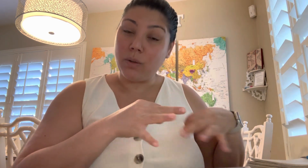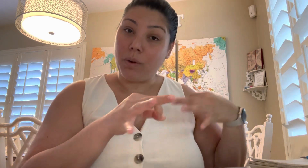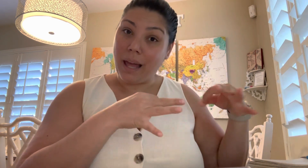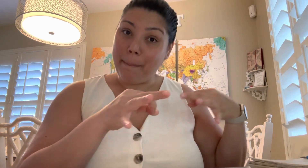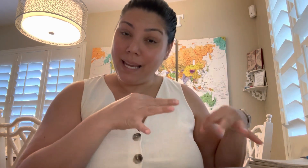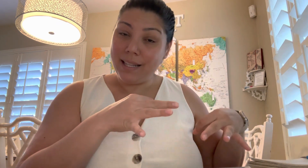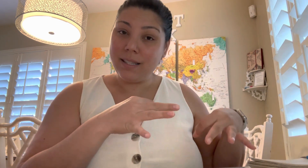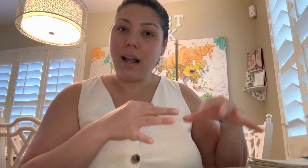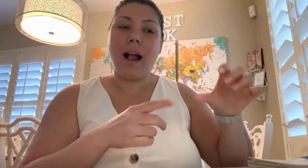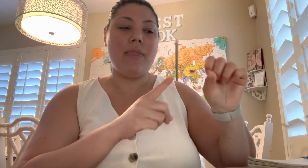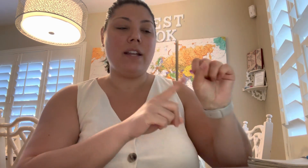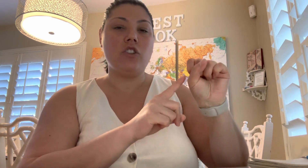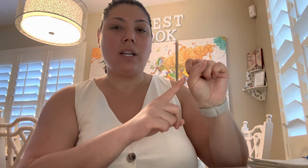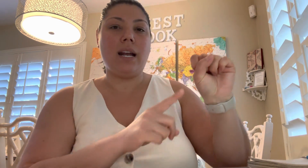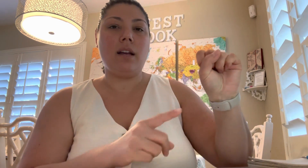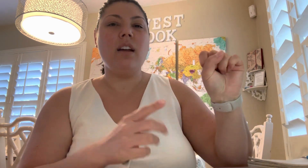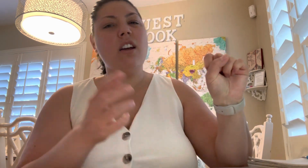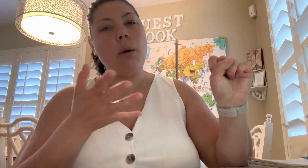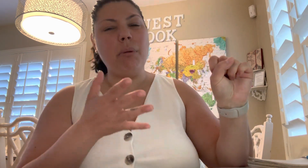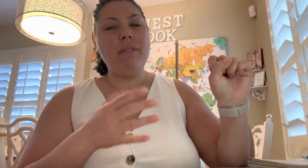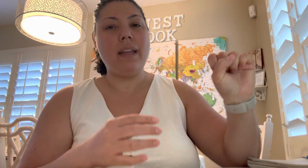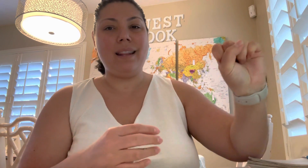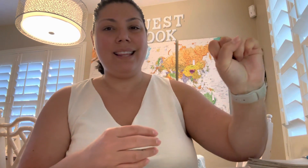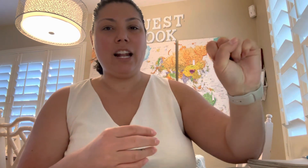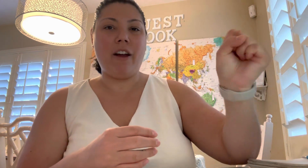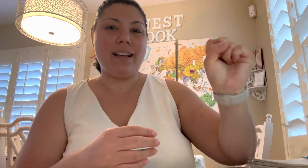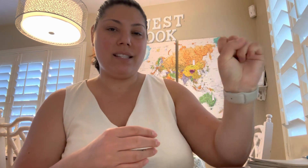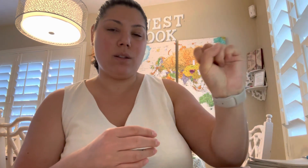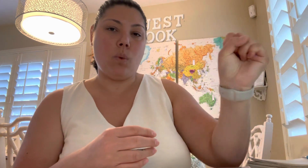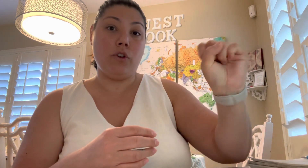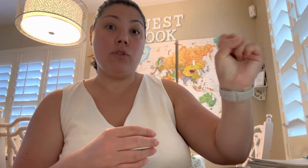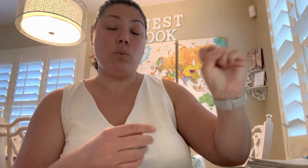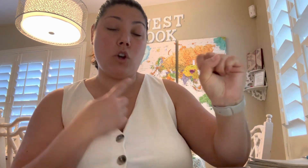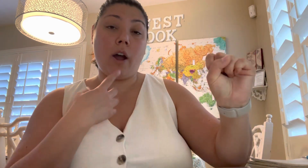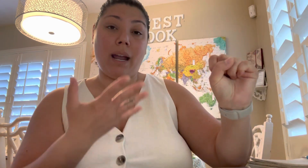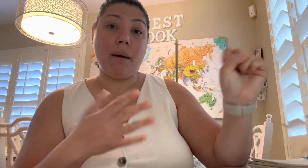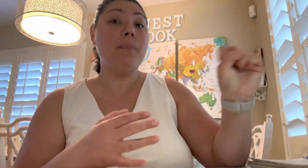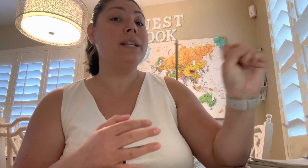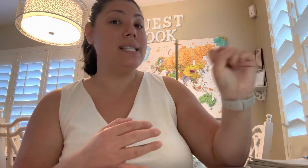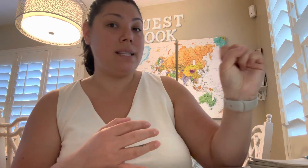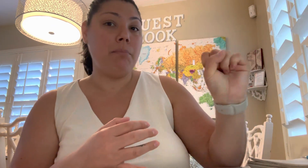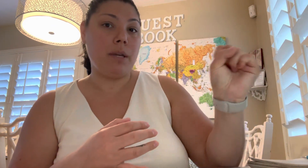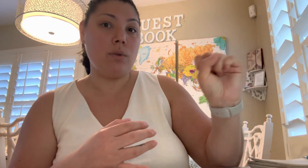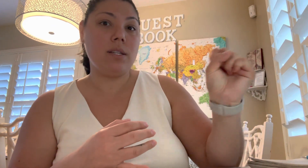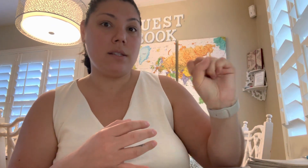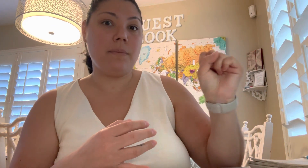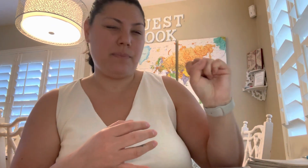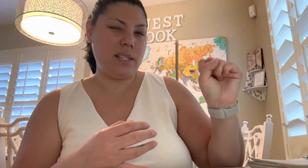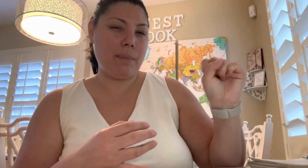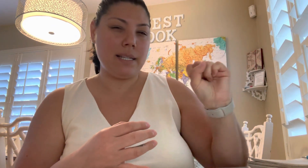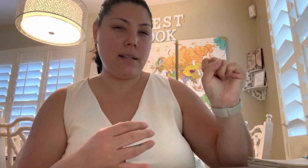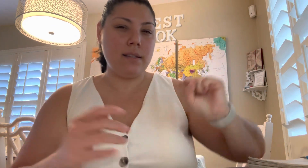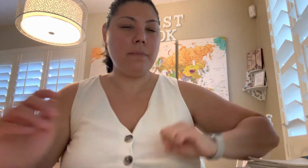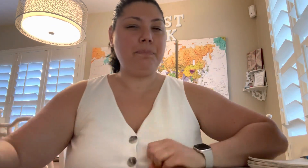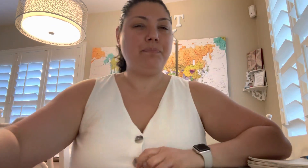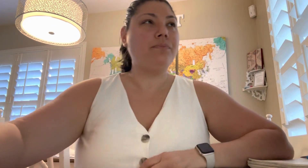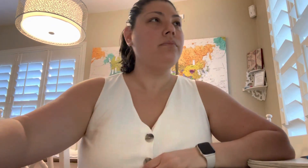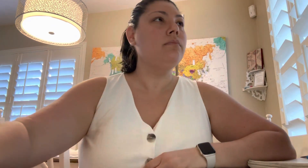that means, and then just kind of abbreviate the letter S when you're talking about symbiosis. Does that make sense?